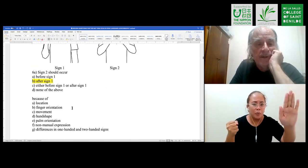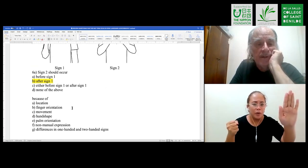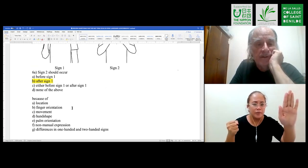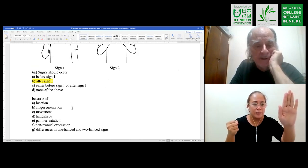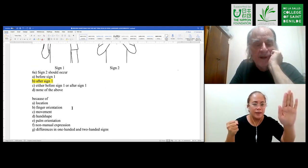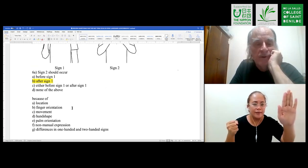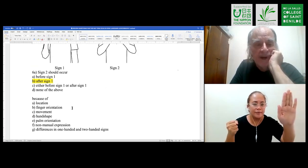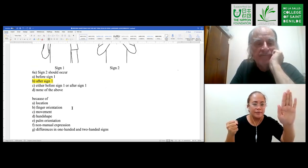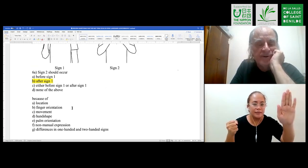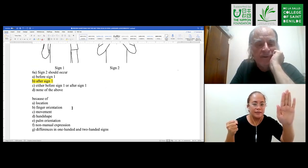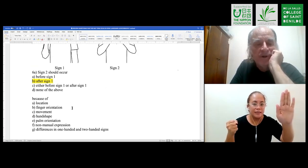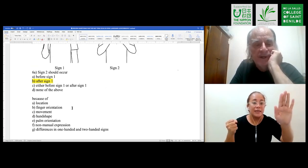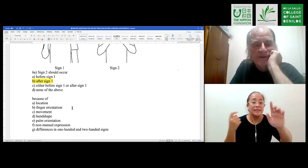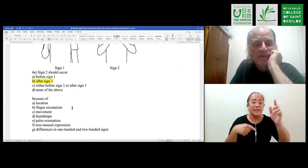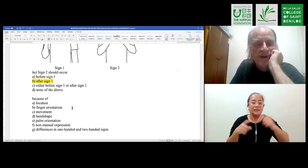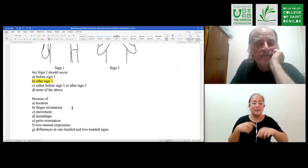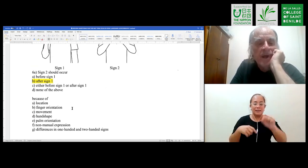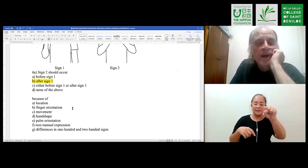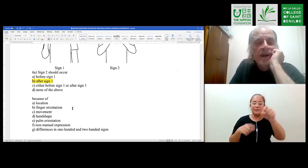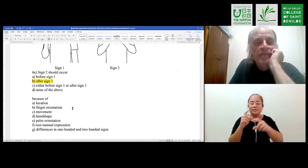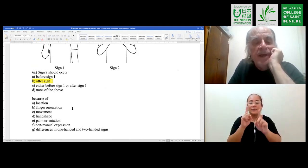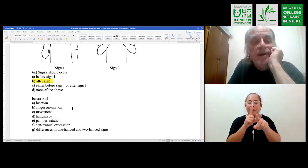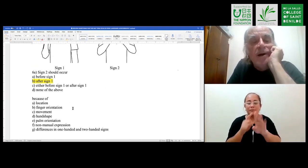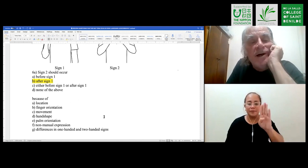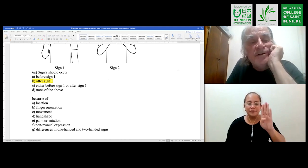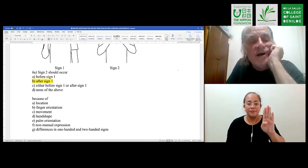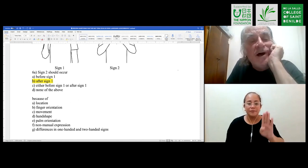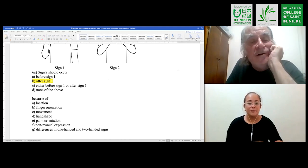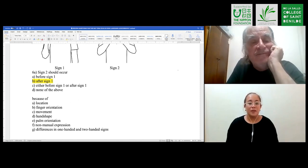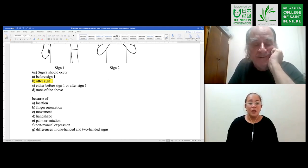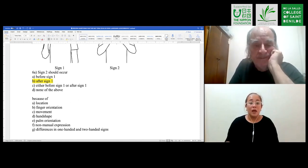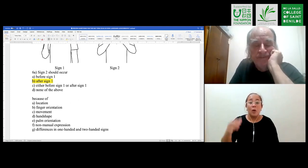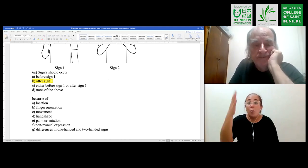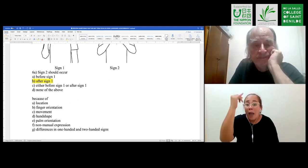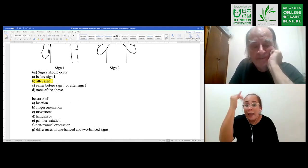sign 2 after sign 1. Yes, okay. Because of